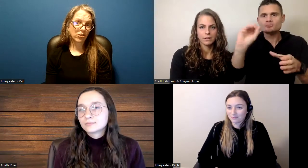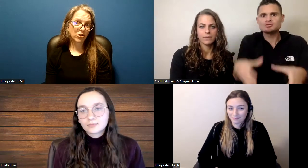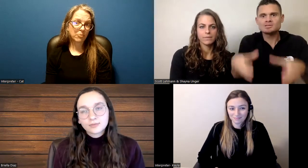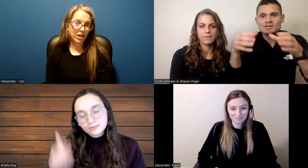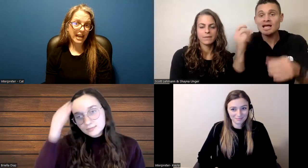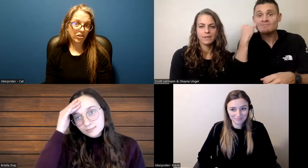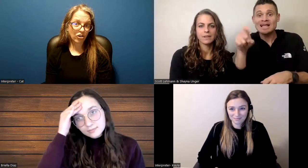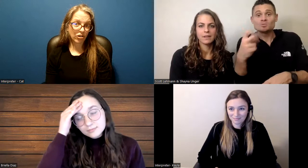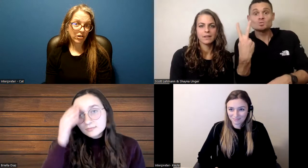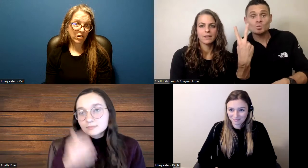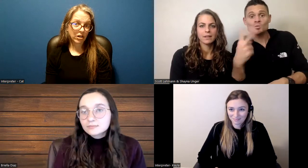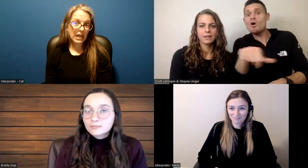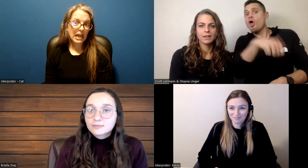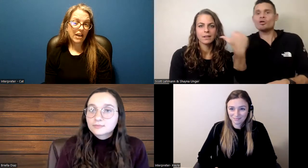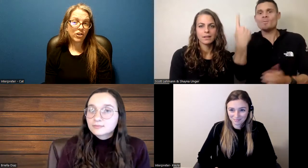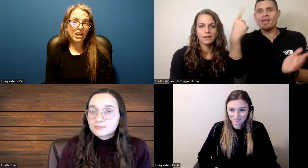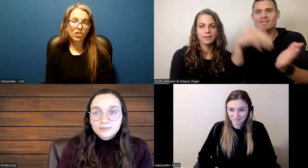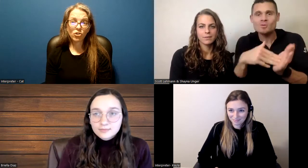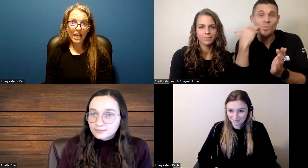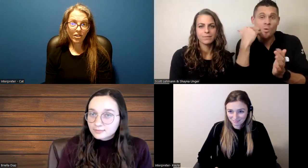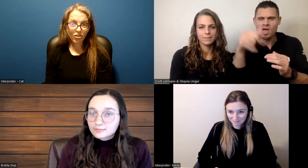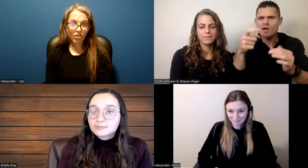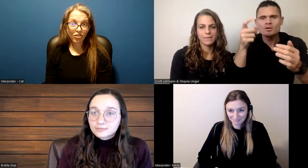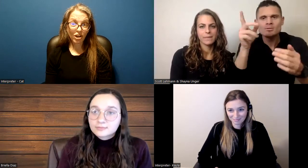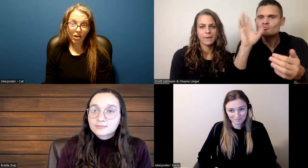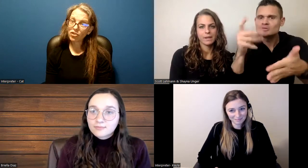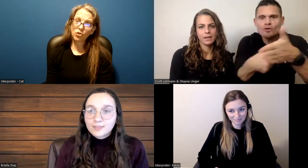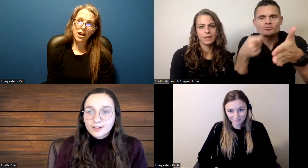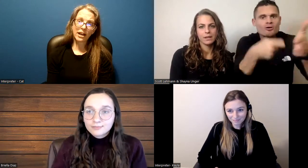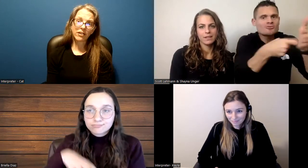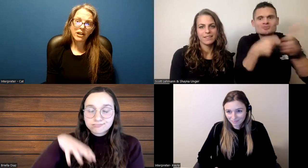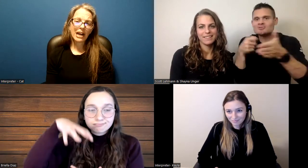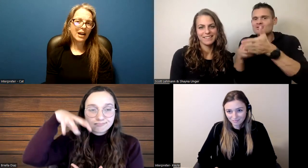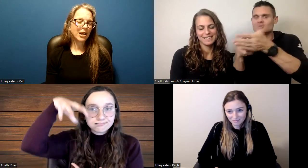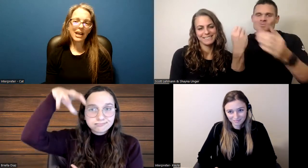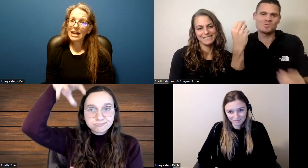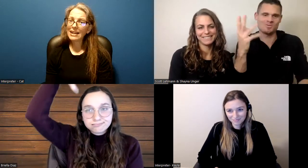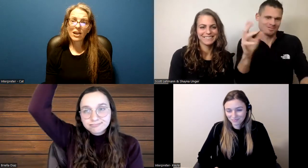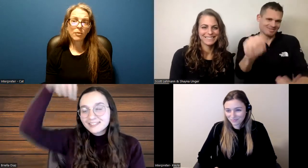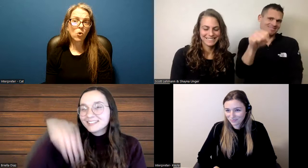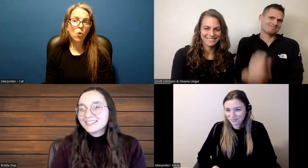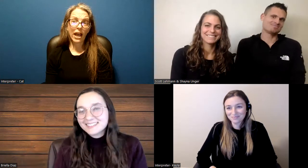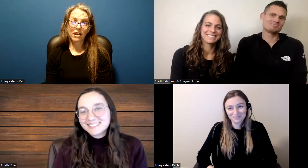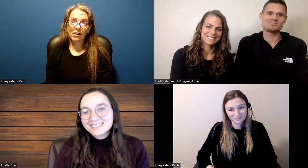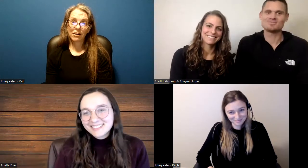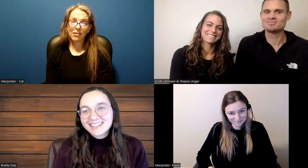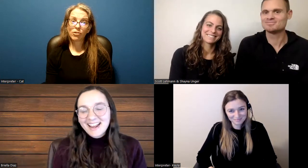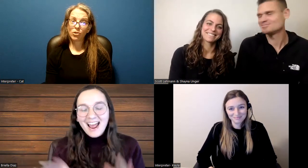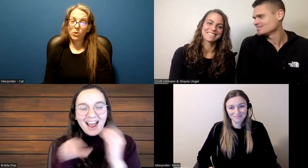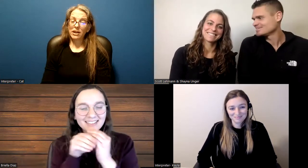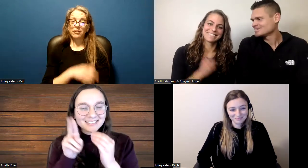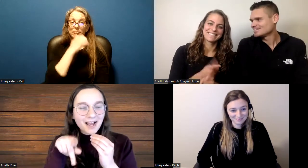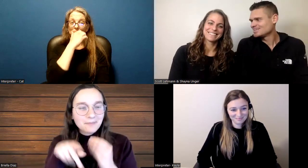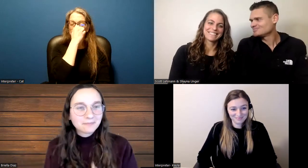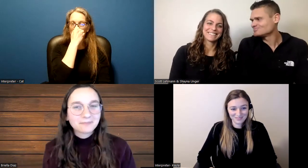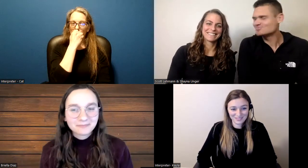$1,000 per canister. If you need two canisters, you know, that's $2,000. I mean, it adds up quick, real